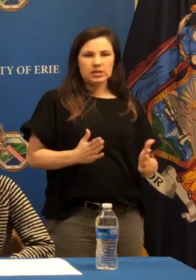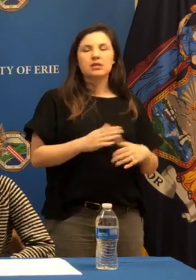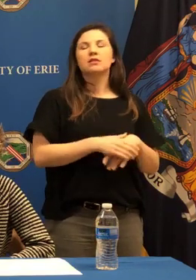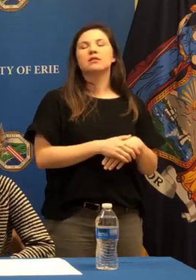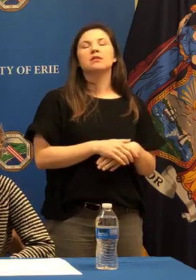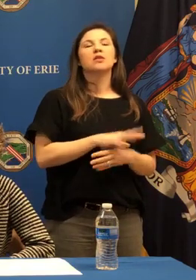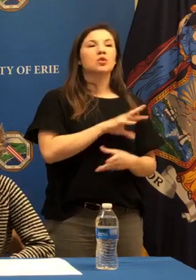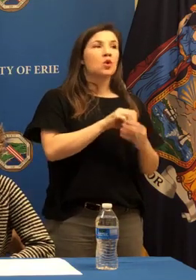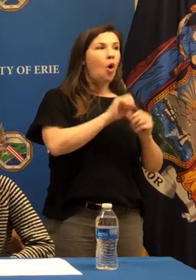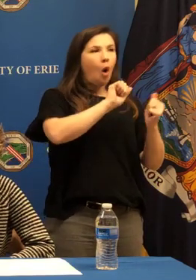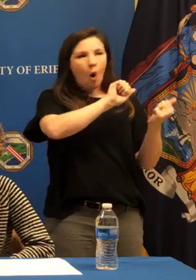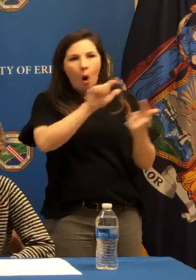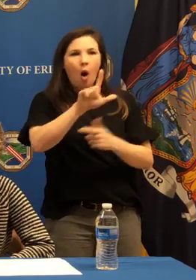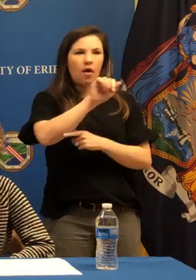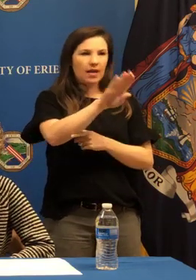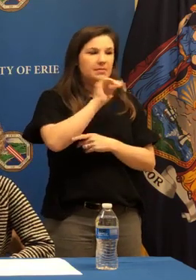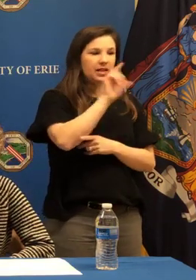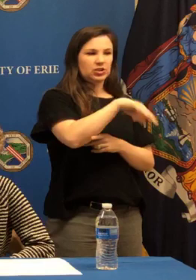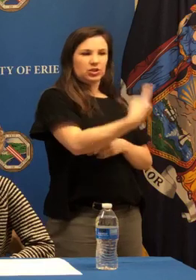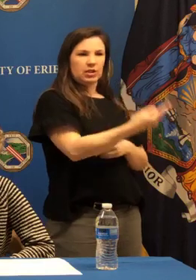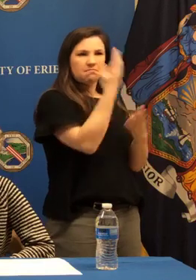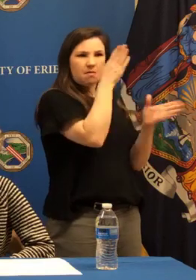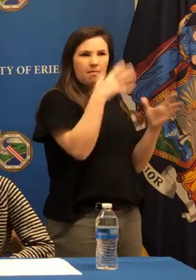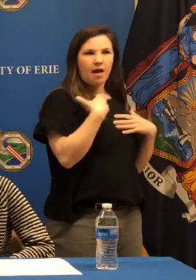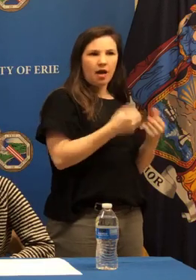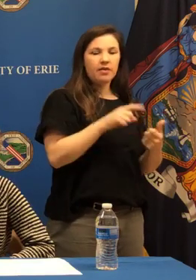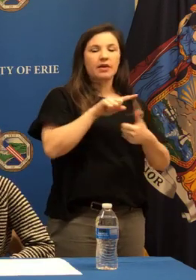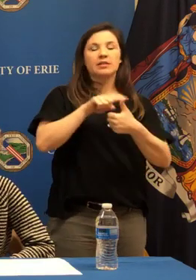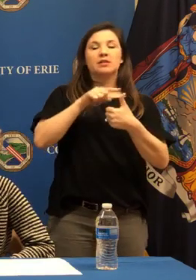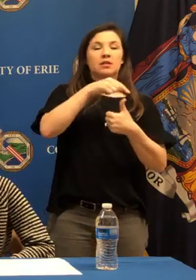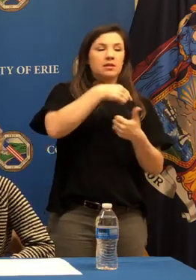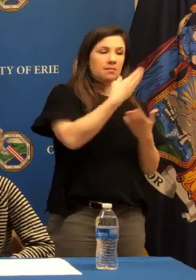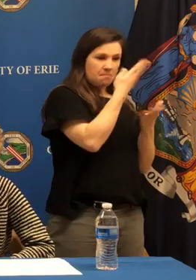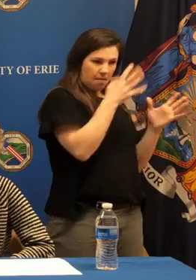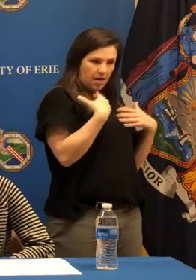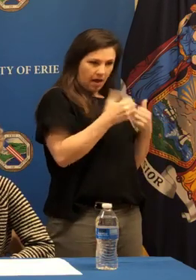labs, not just the public health lab. So that also includes Quest,